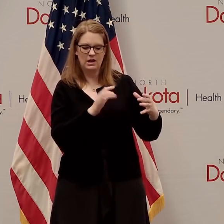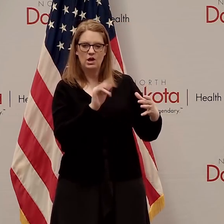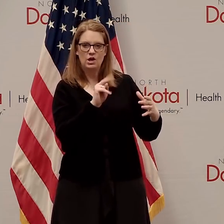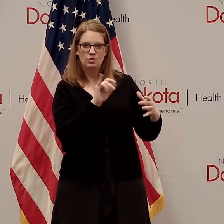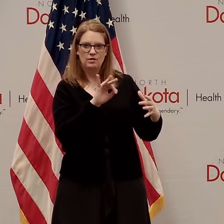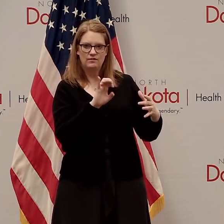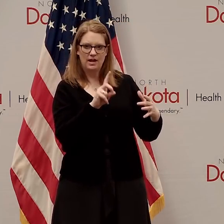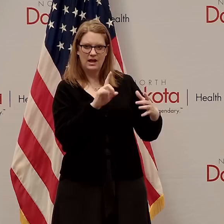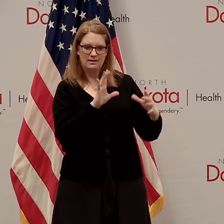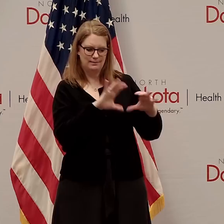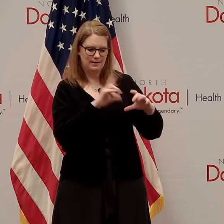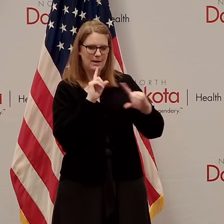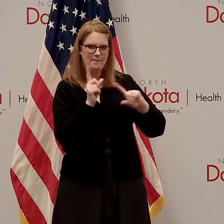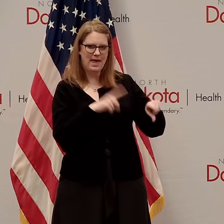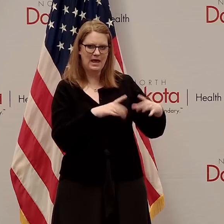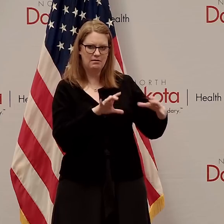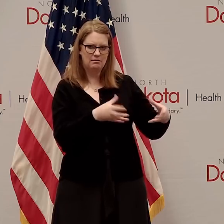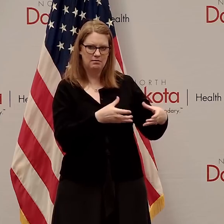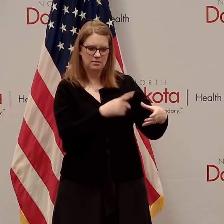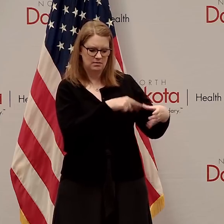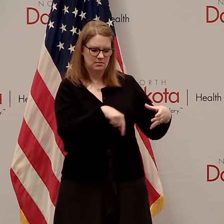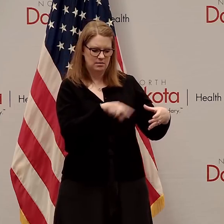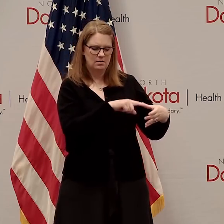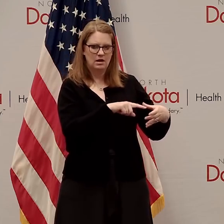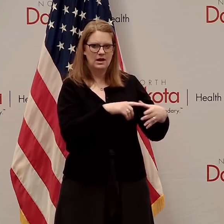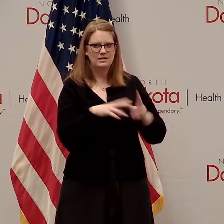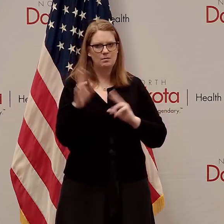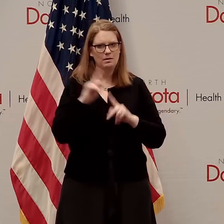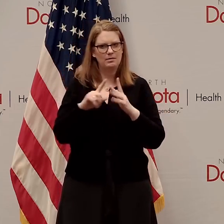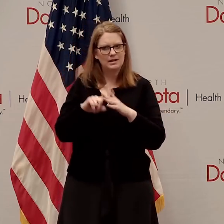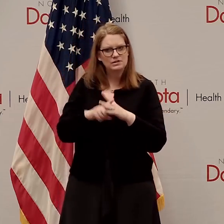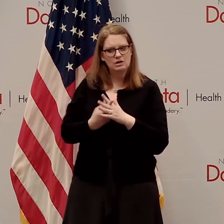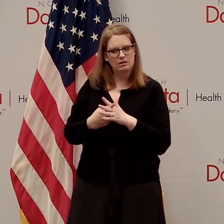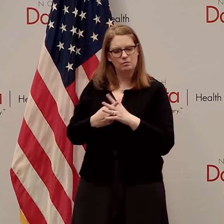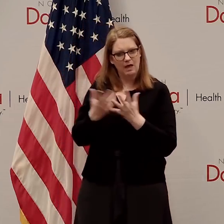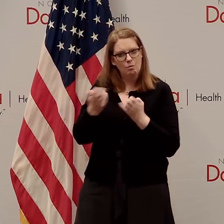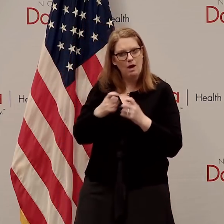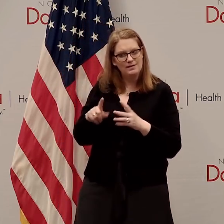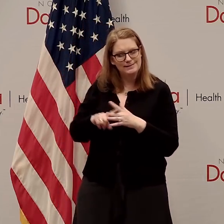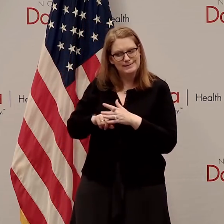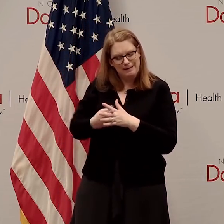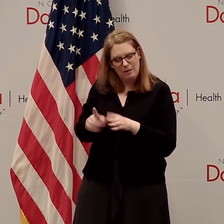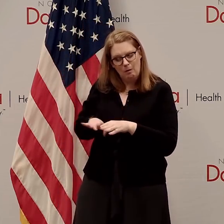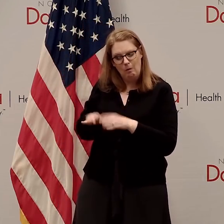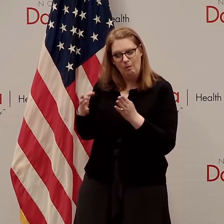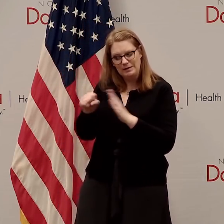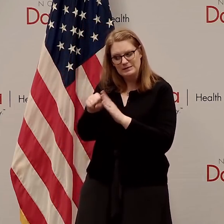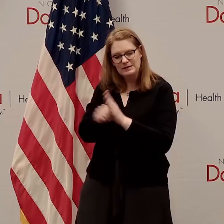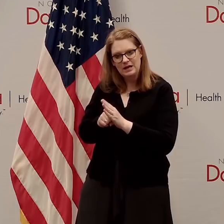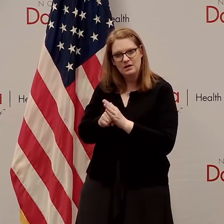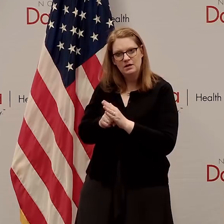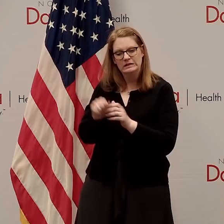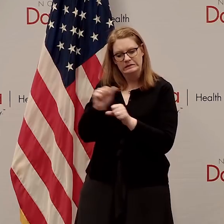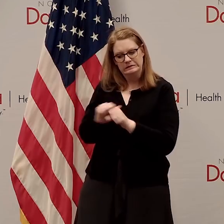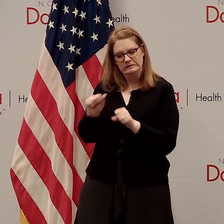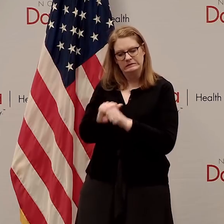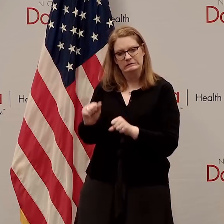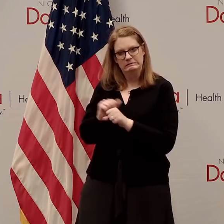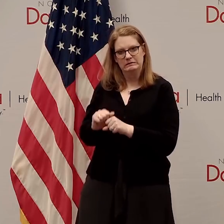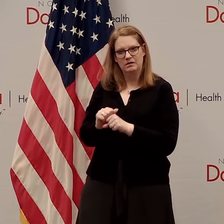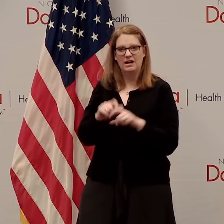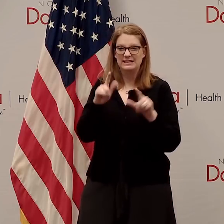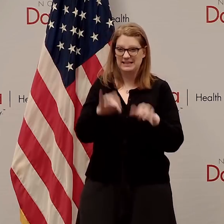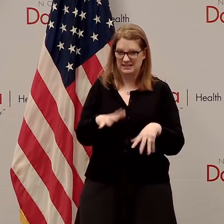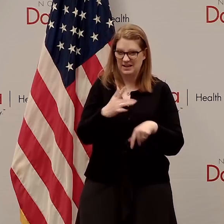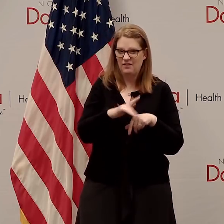all the folks that are working to get our state rolling again, are working round the clock on increasing testing